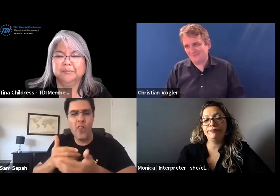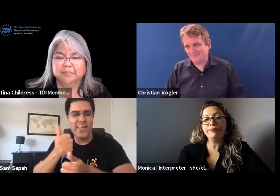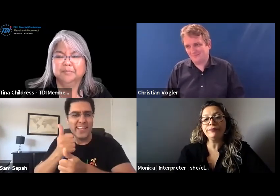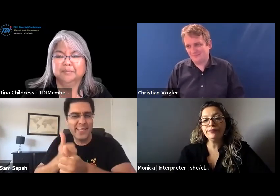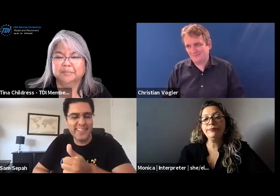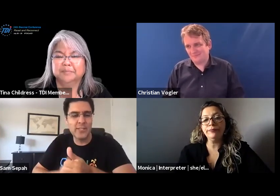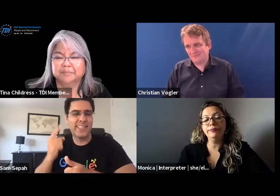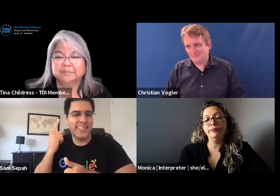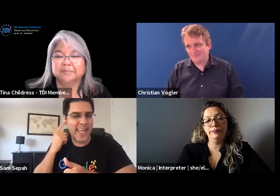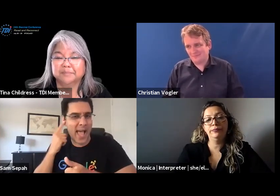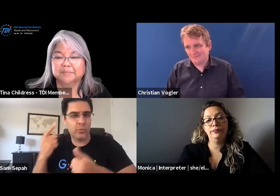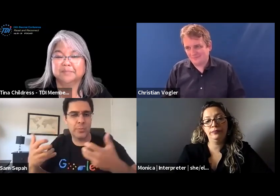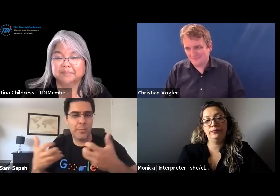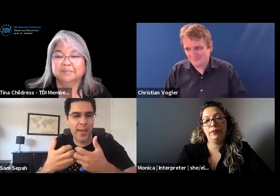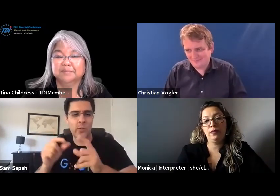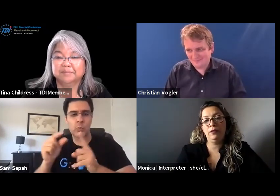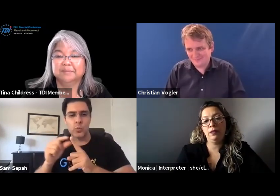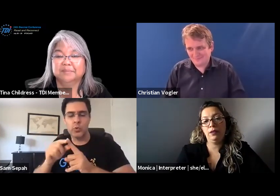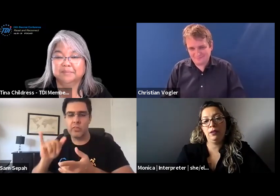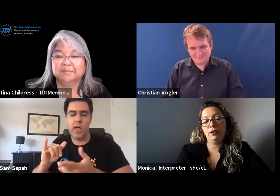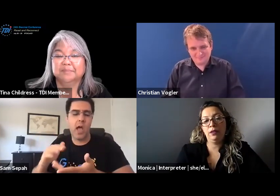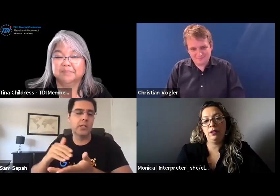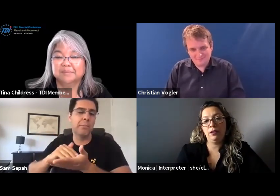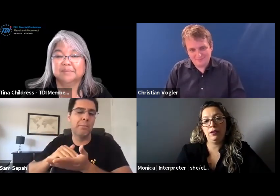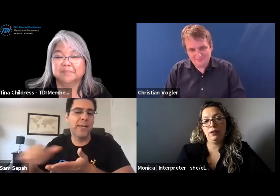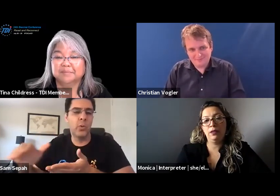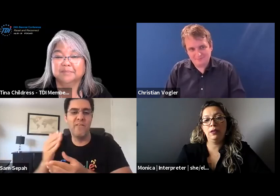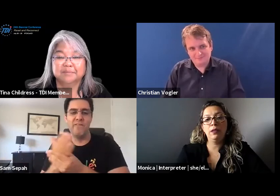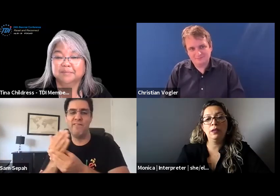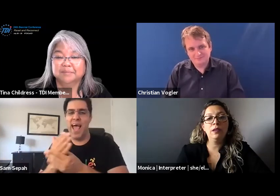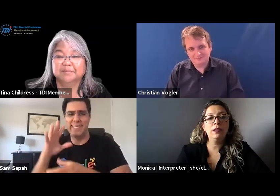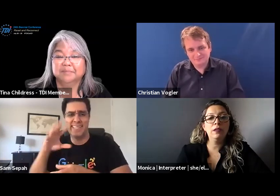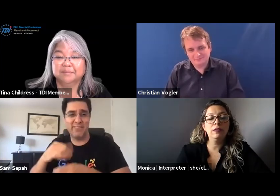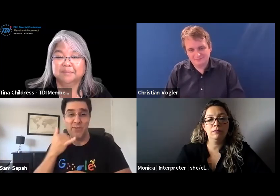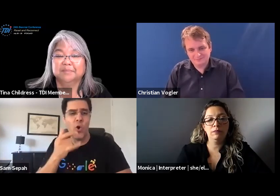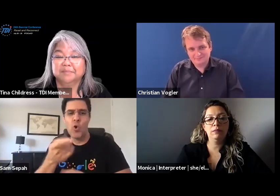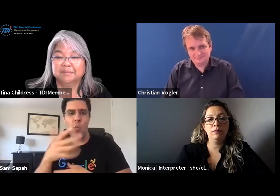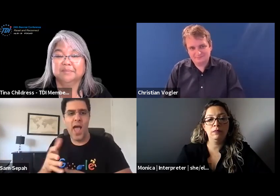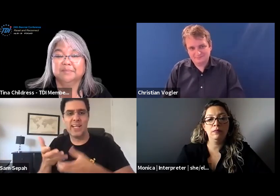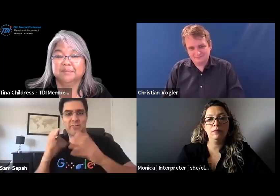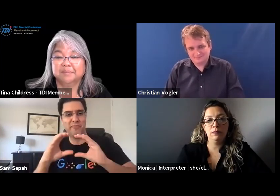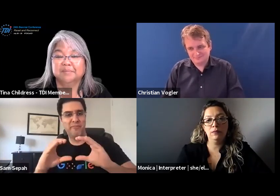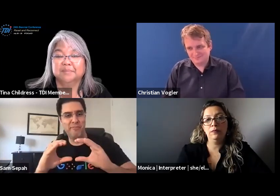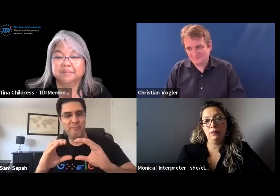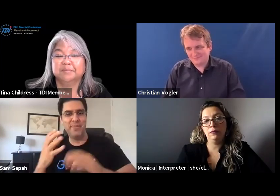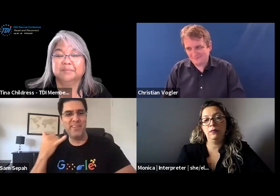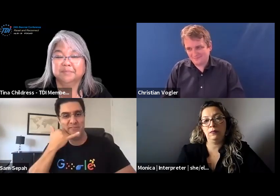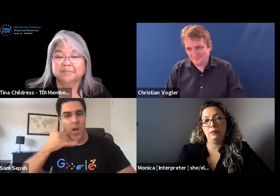know, if it stores each and every sound and matches that word, that's millions of files within your phone, and you don't want